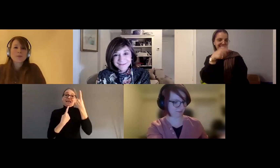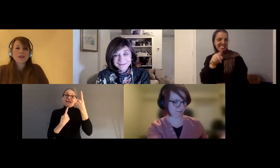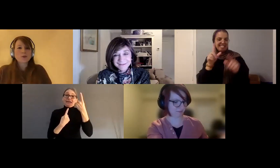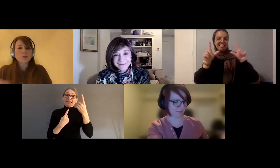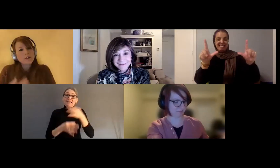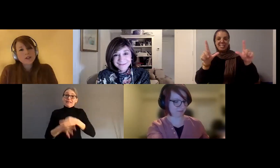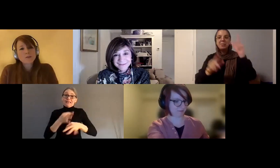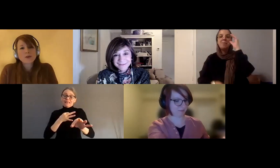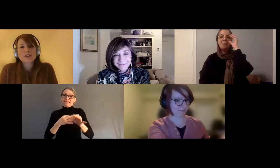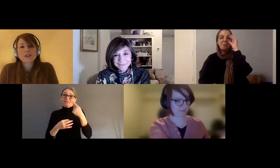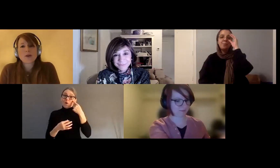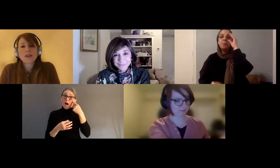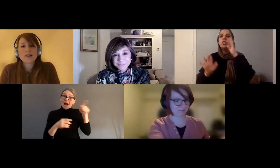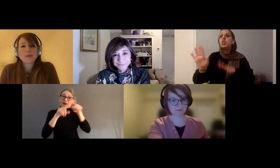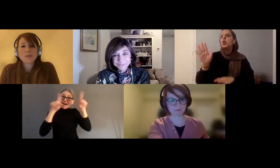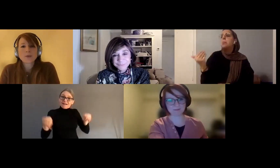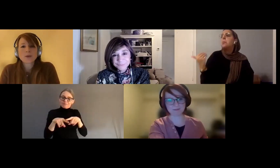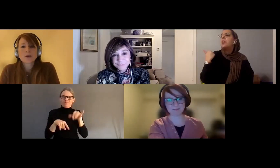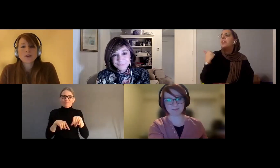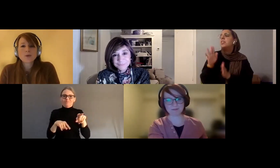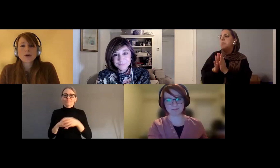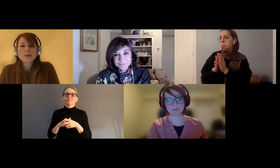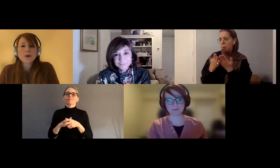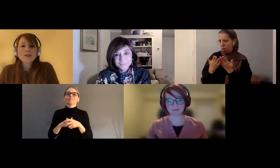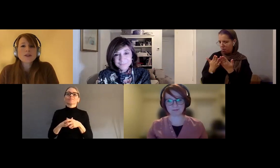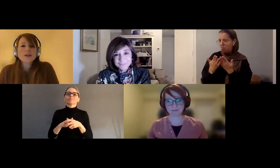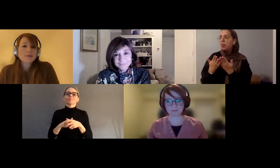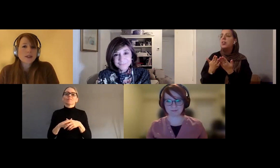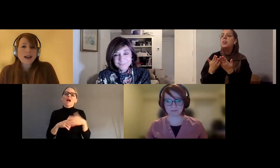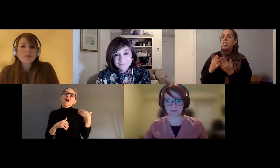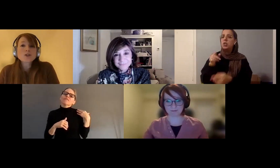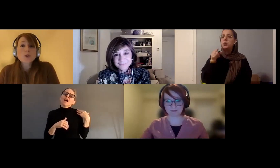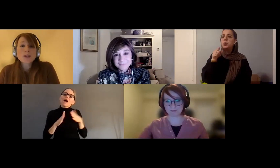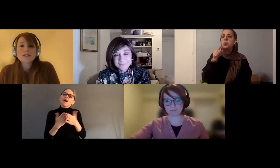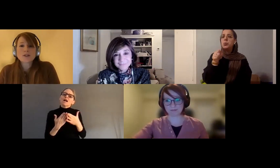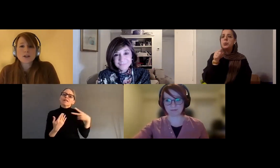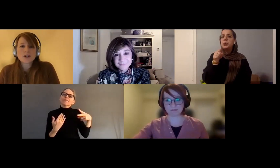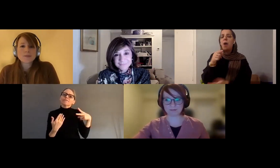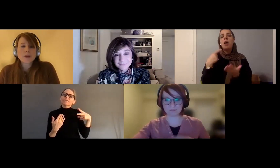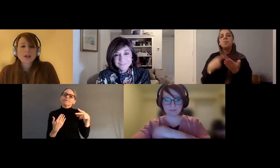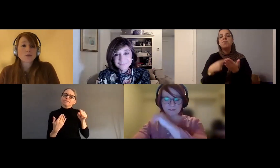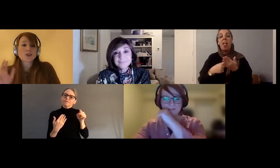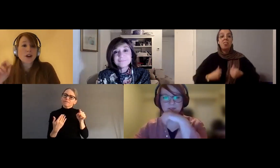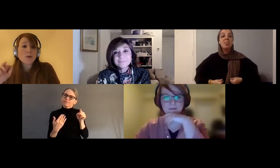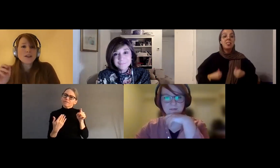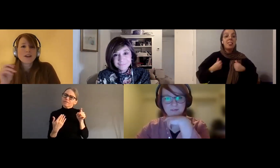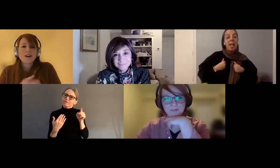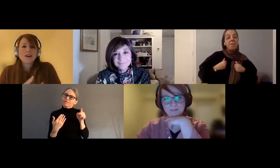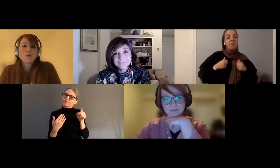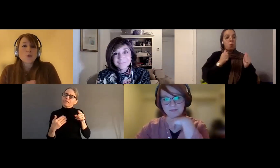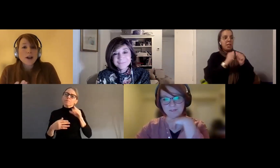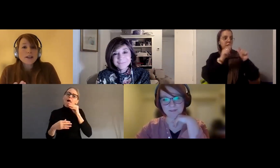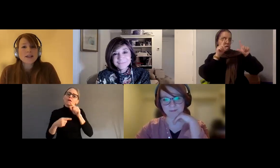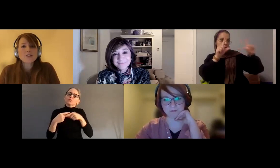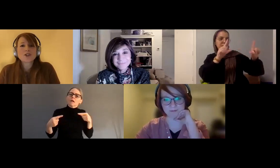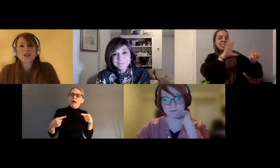So in your previous books, Sherry, you were exploring the life on screen and technology. So Sherry,